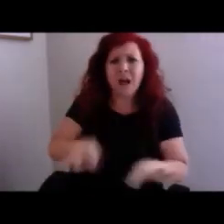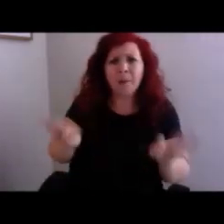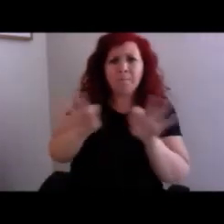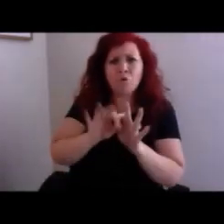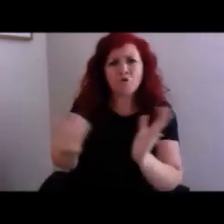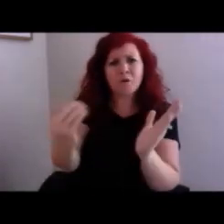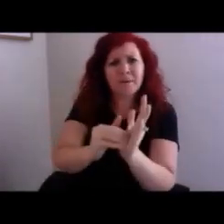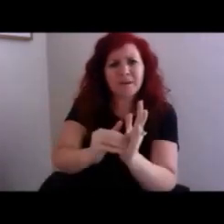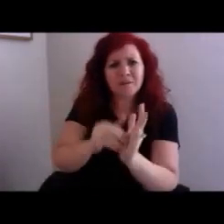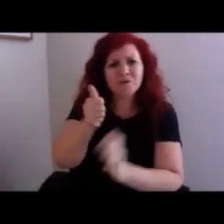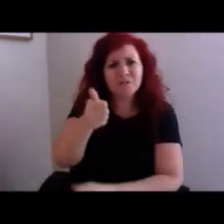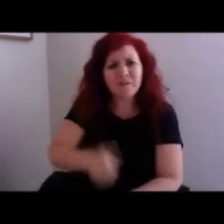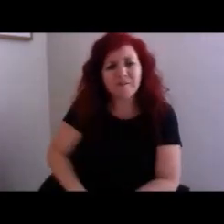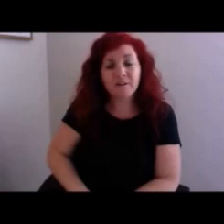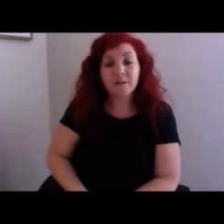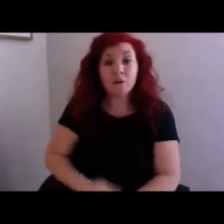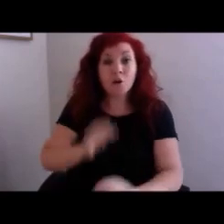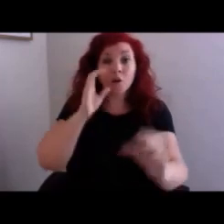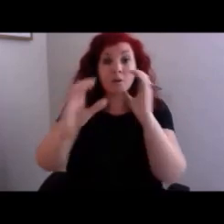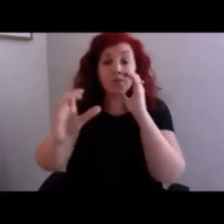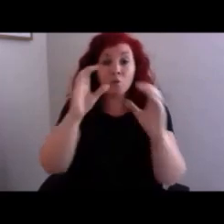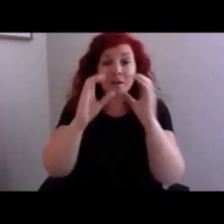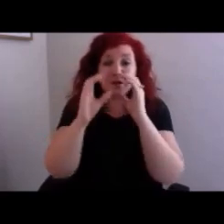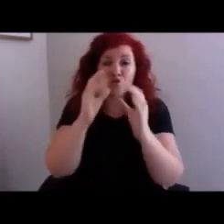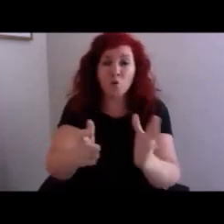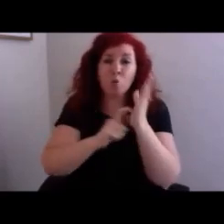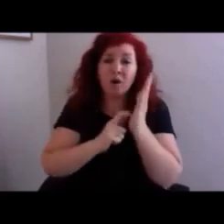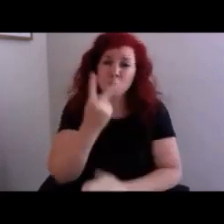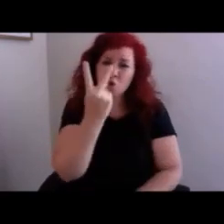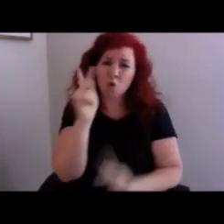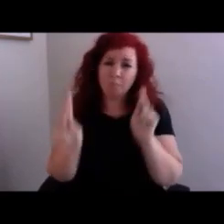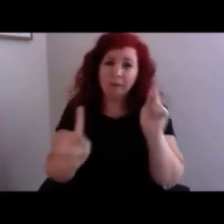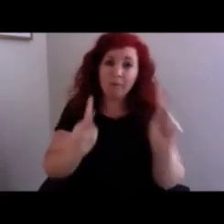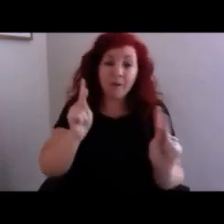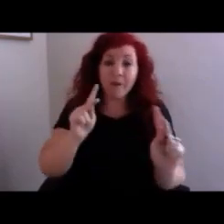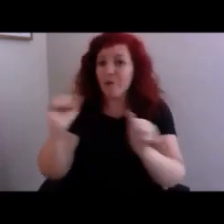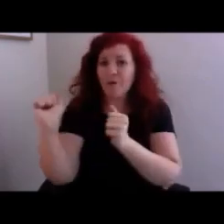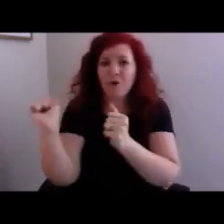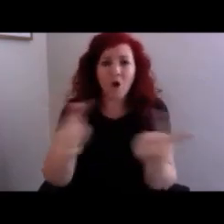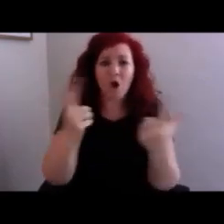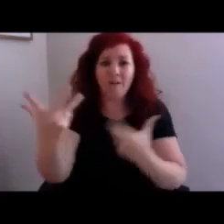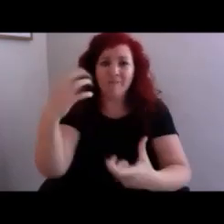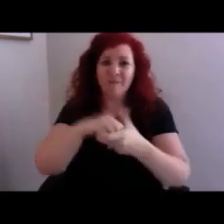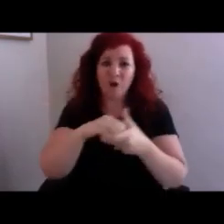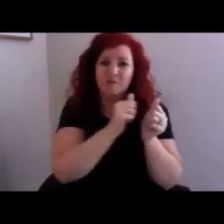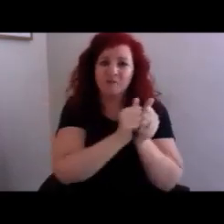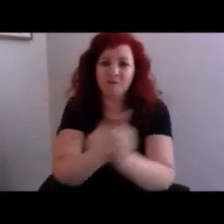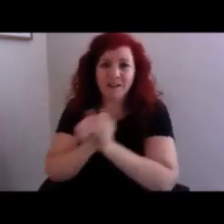again. Communication takes 2 people, and we're all in it together.